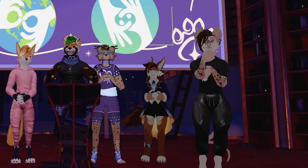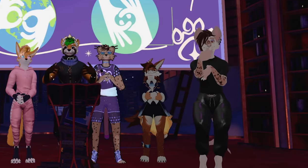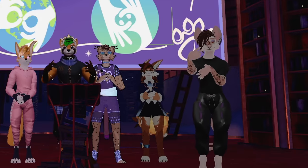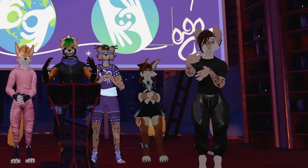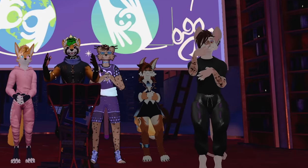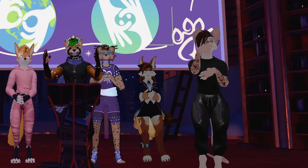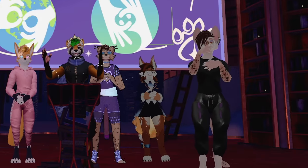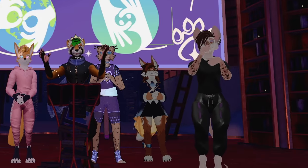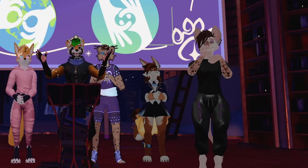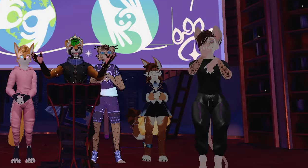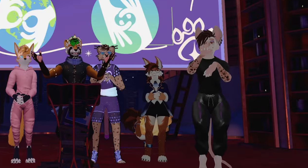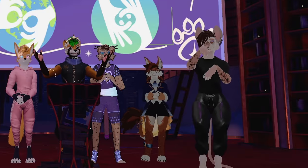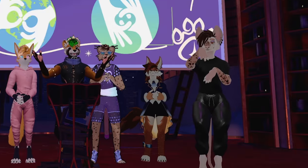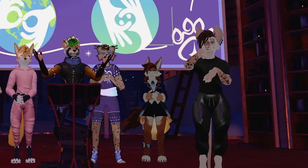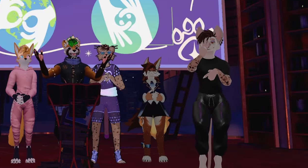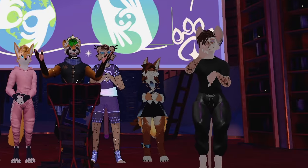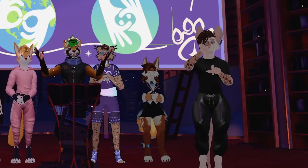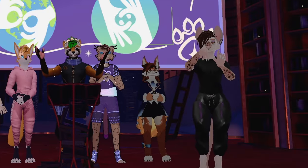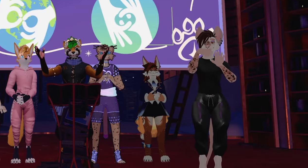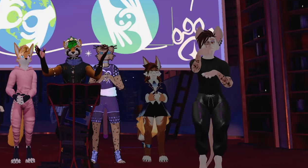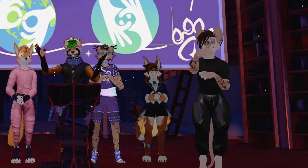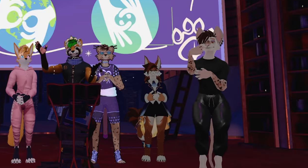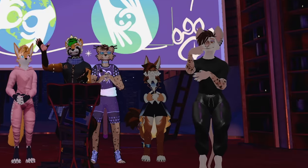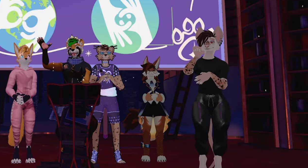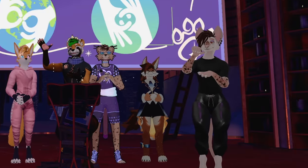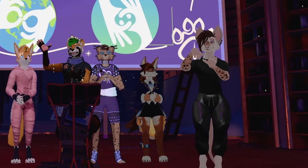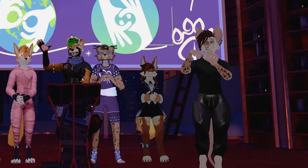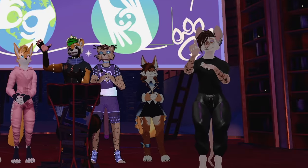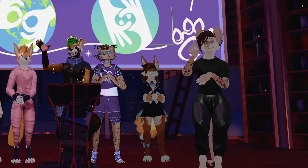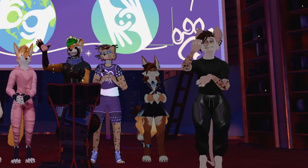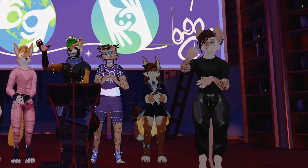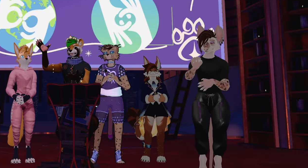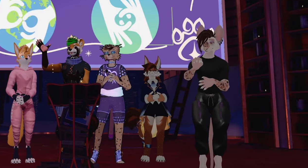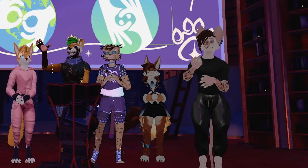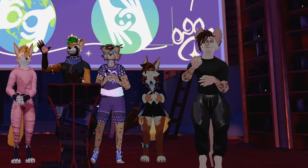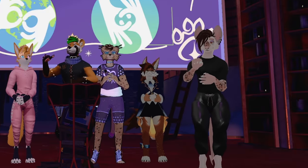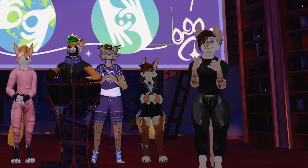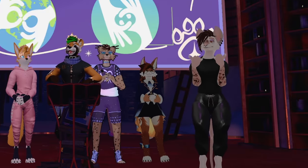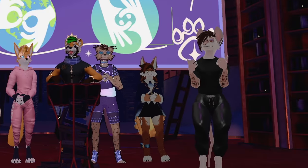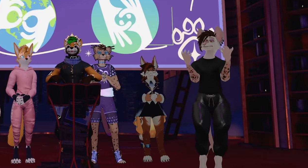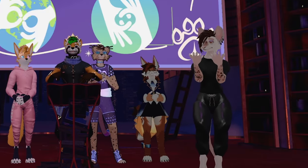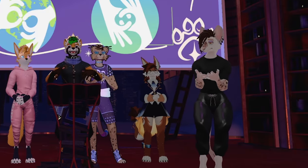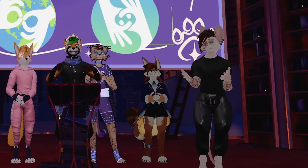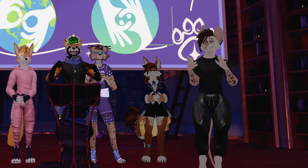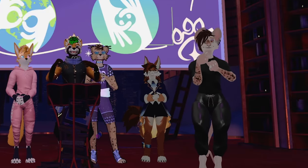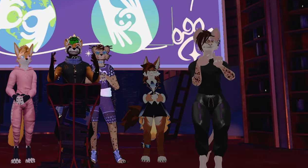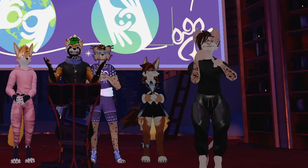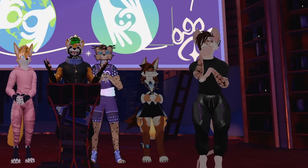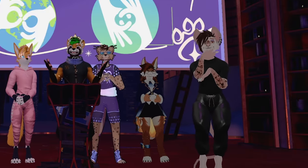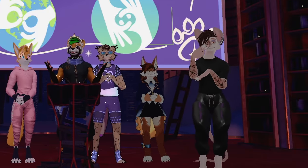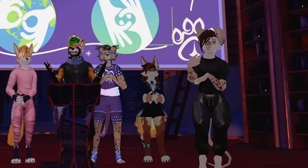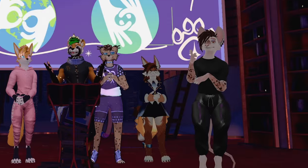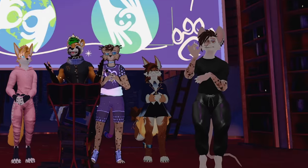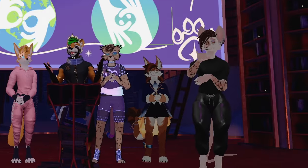So today we are here from Helping Hands, which is a sign language VR community. We're going to have a presentation for you